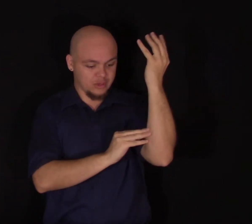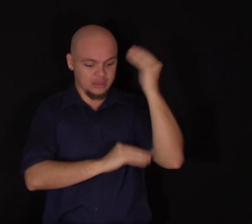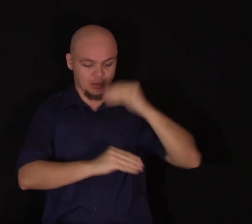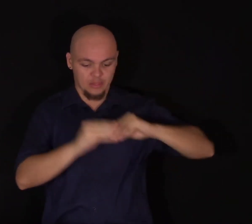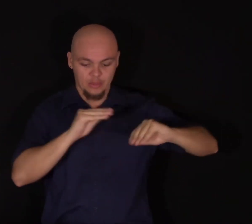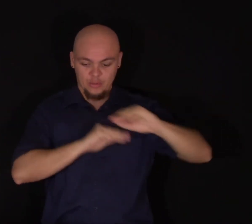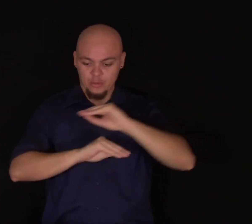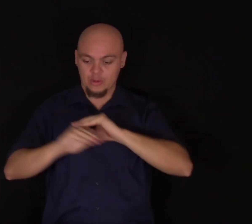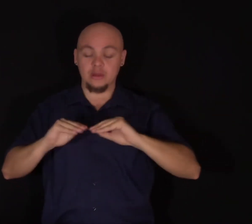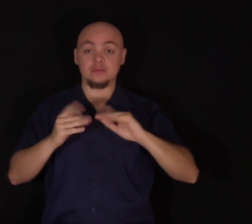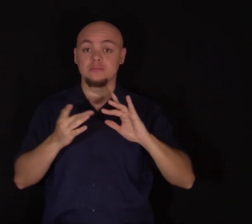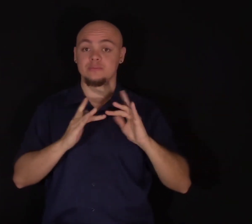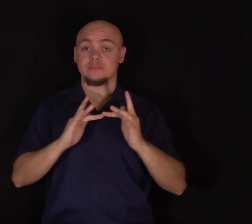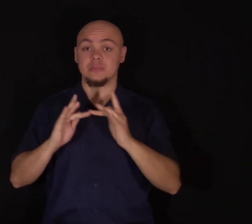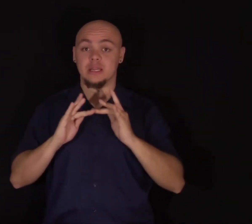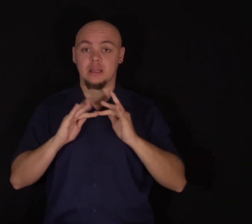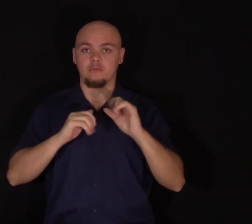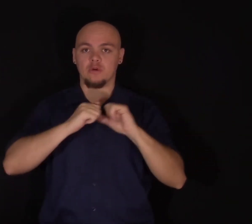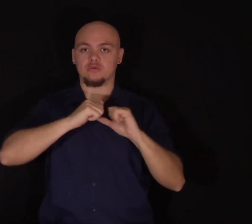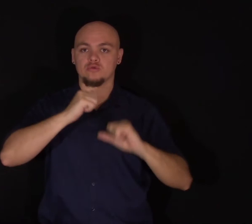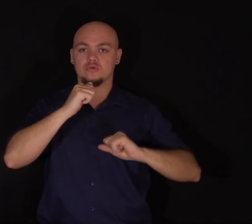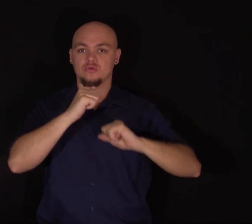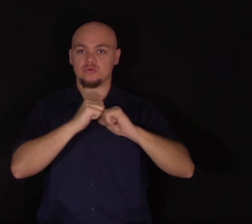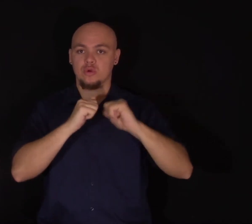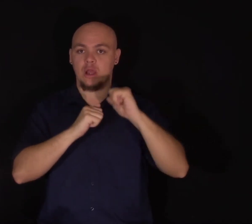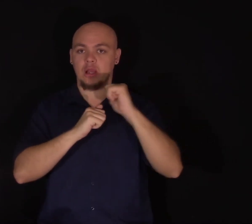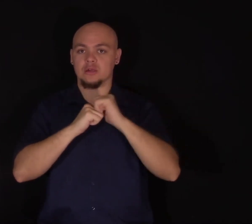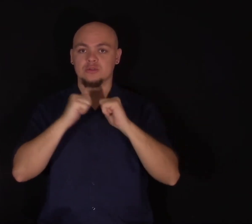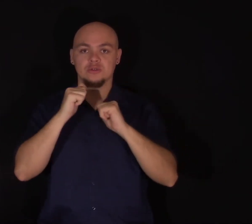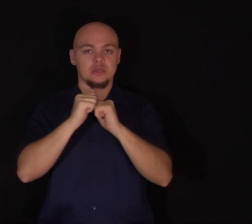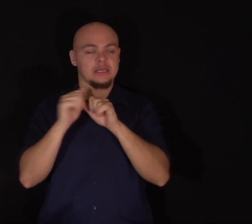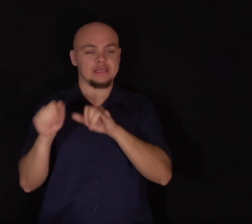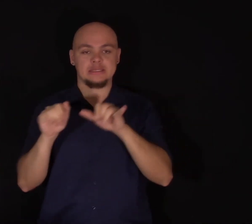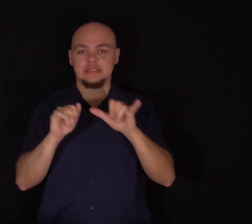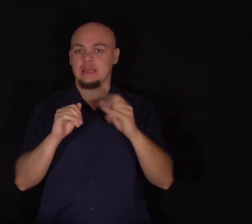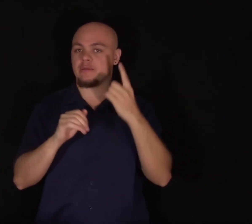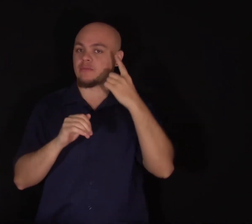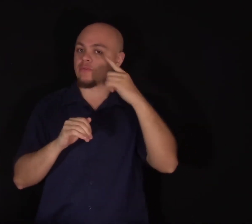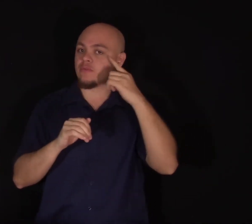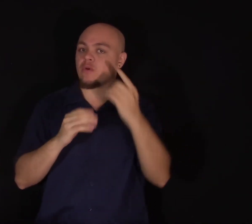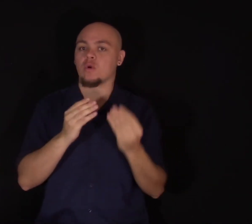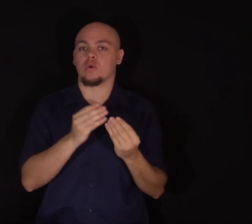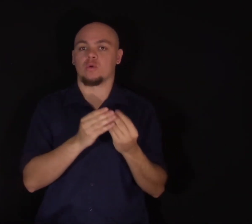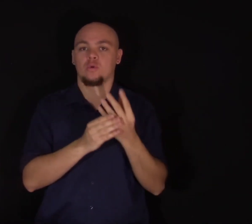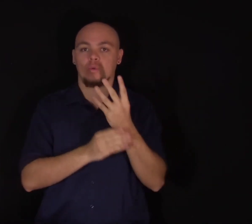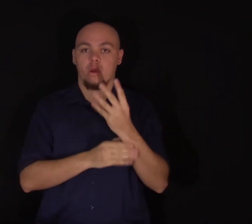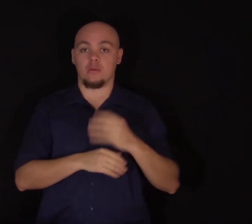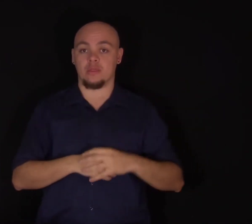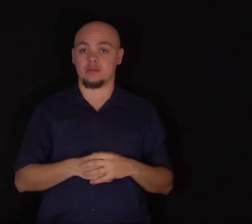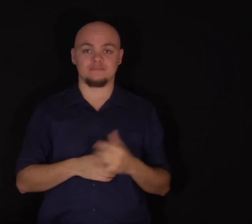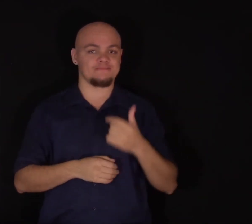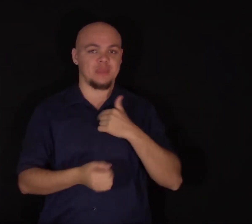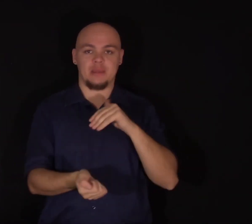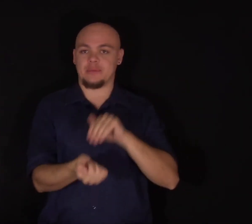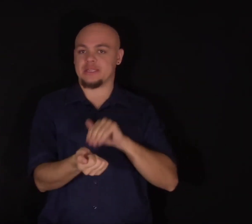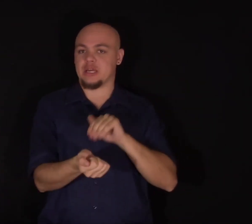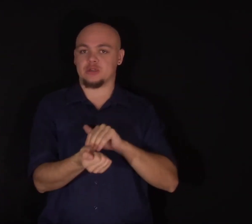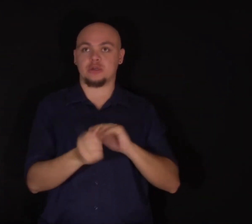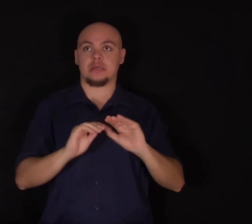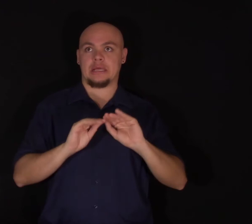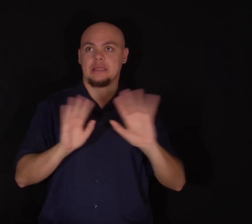It's a network and an infrastructure in our brain that's wiring for growth. All right, so I'm not a doctor,